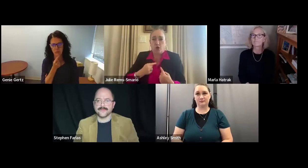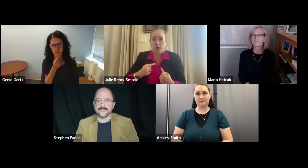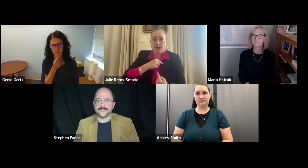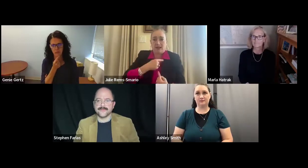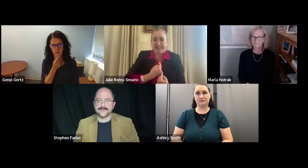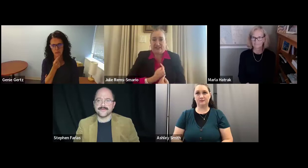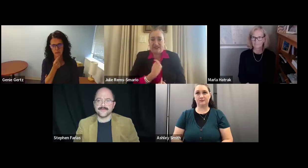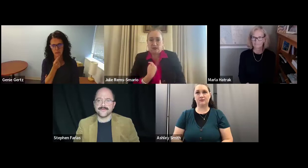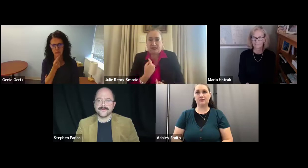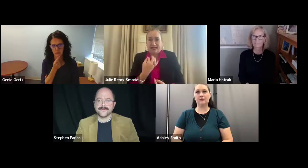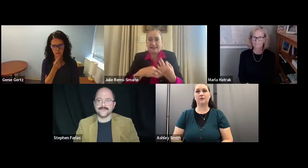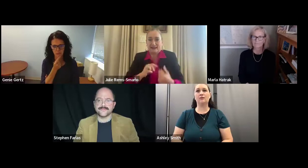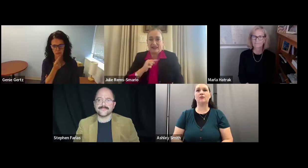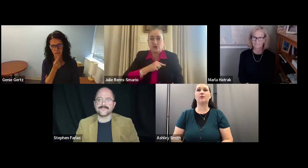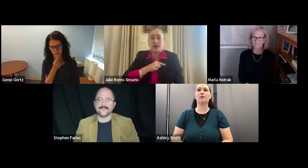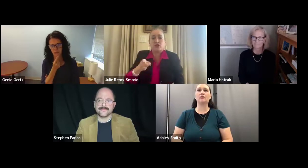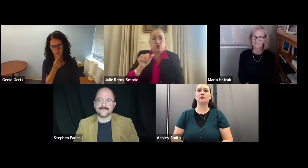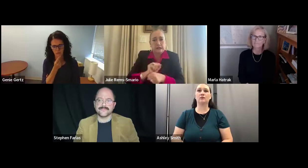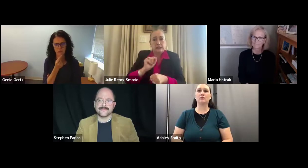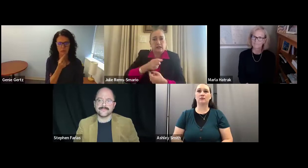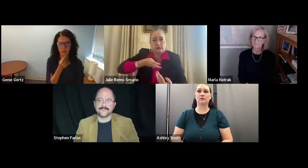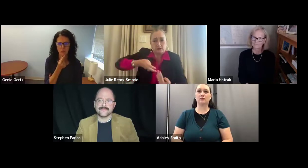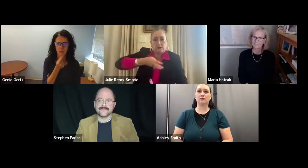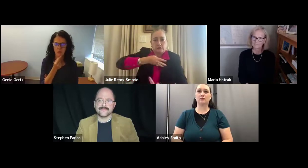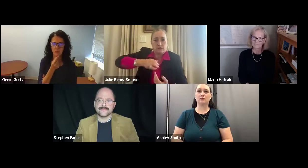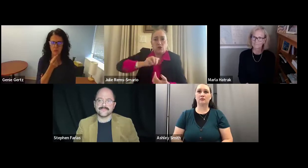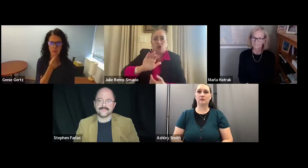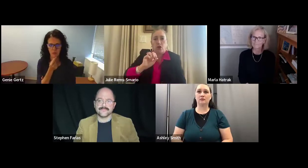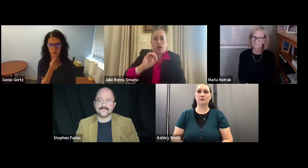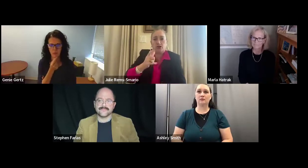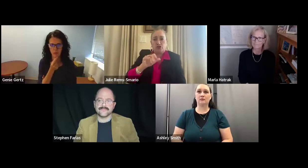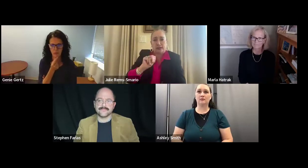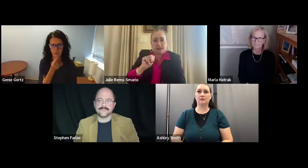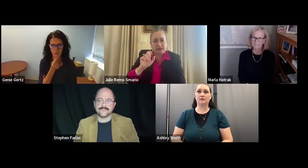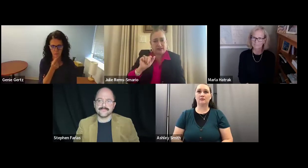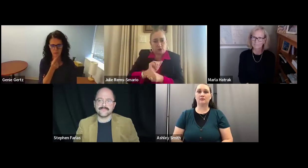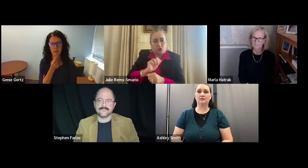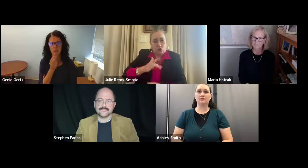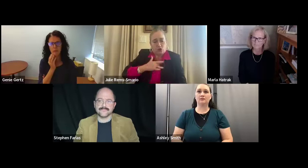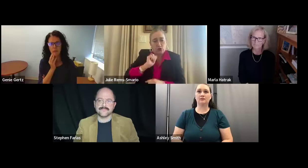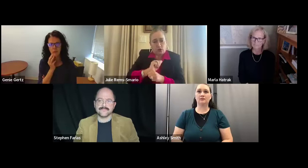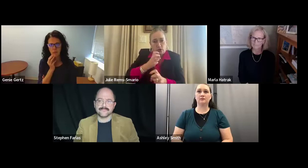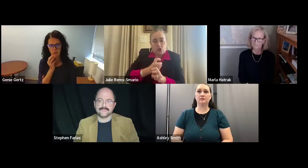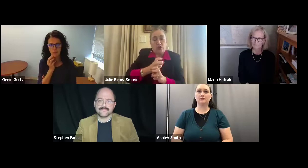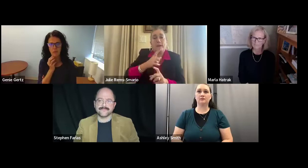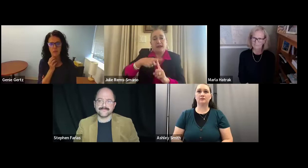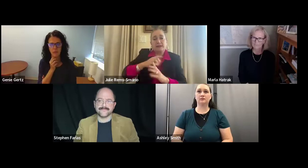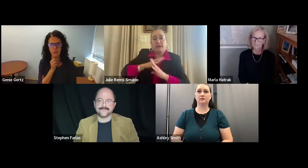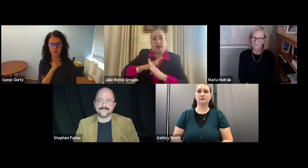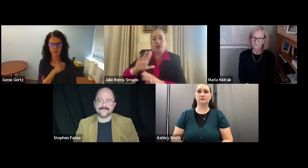are having something in that pull, and then we're finding that there's a medical condition, for example, in your aortic arteria that you're working